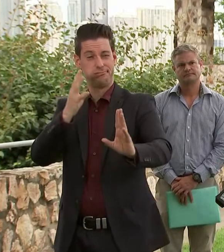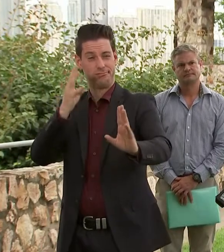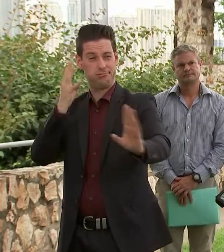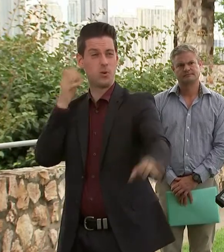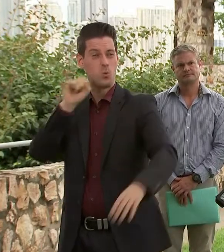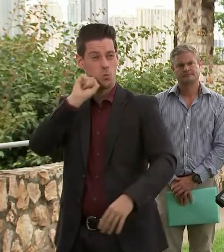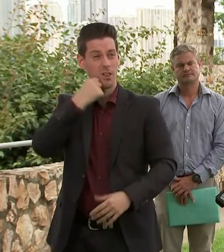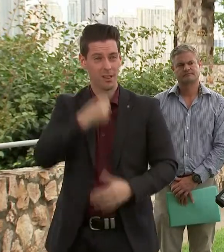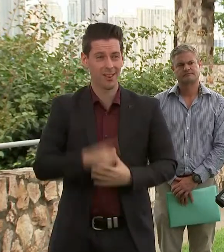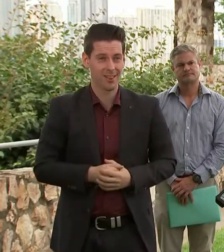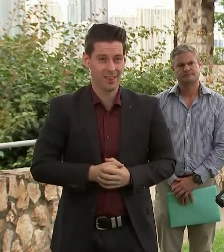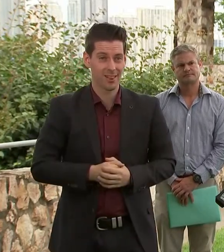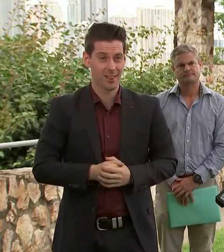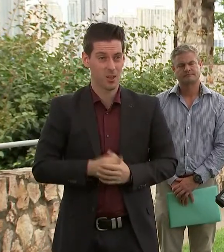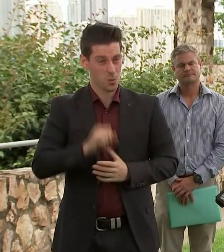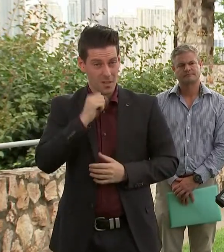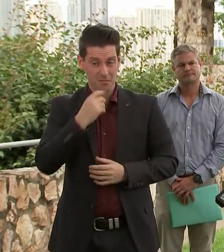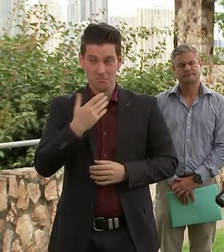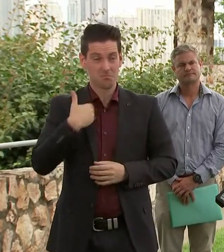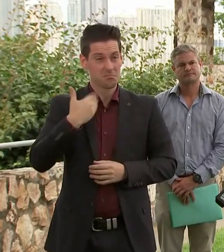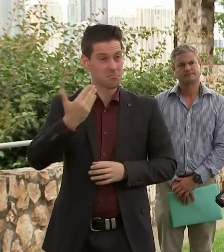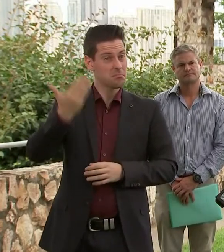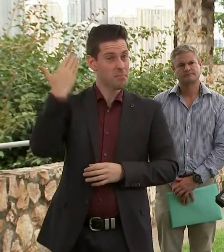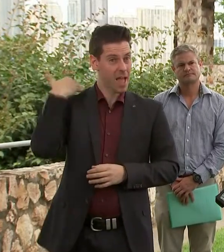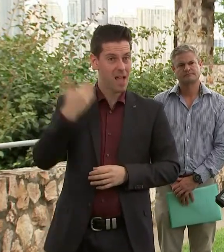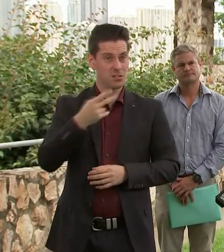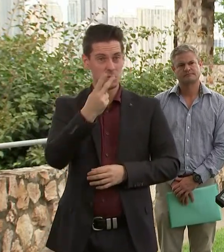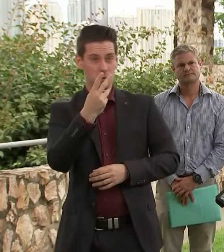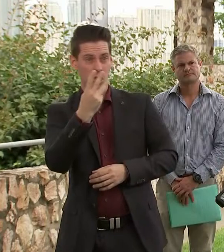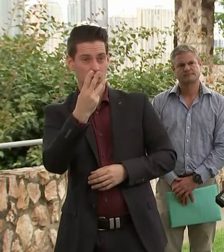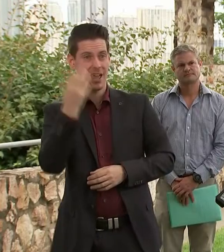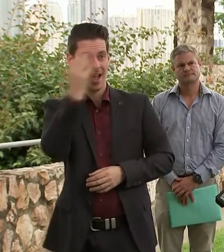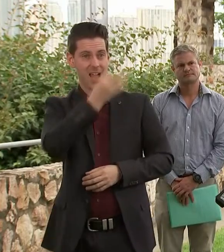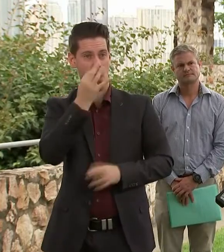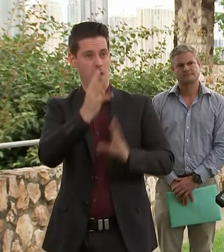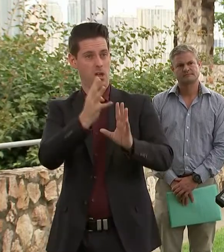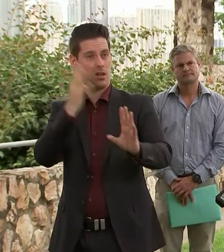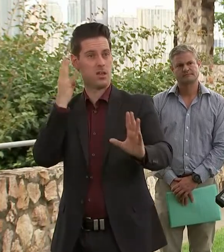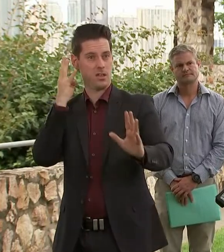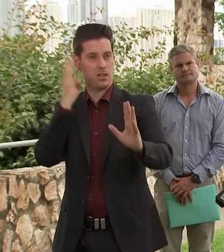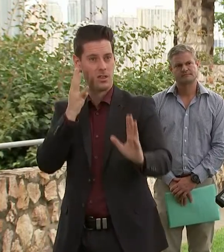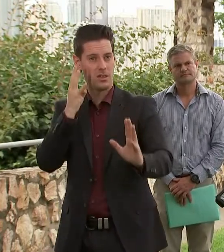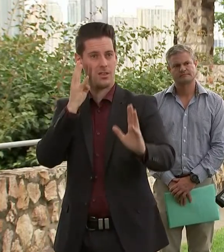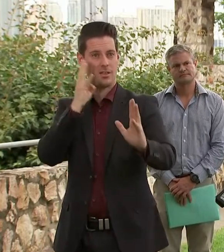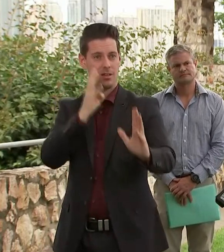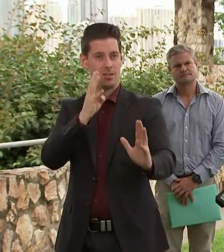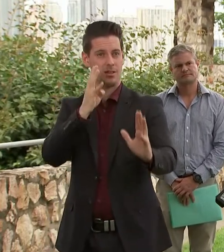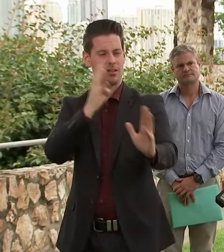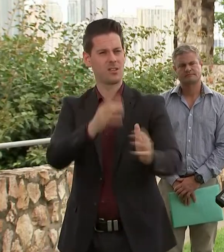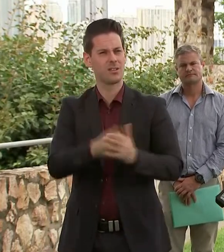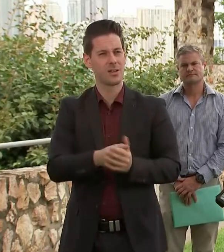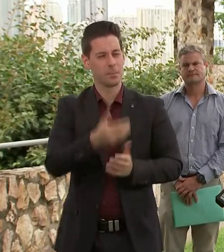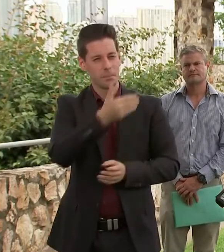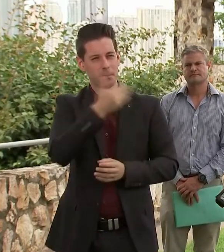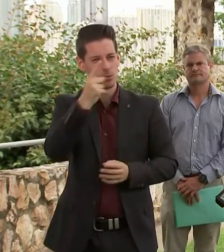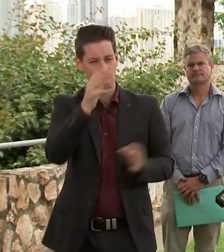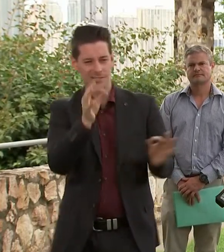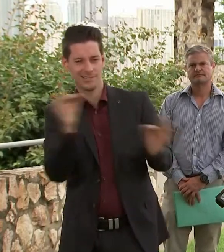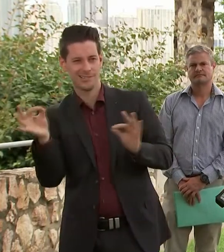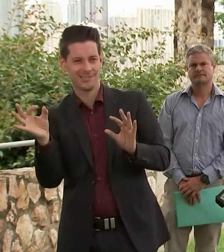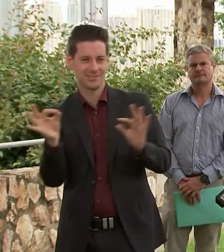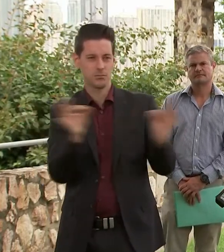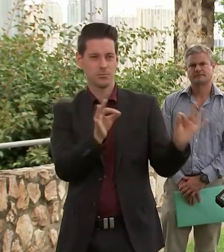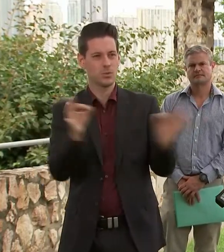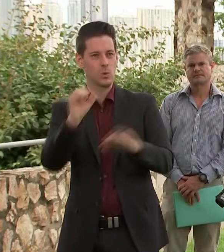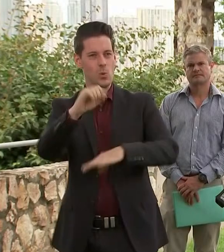the past, we've actually seen delays of a couple of hours. I ask that you try and travel outside of those traditional